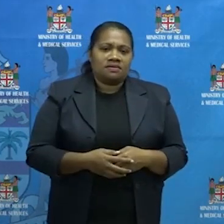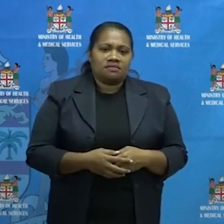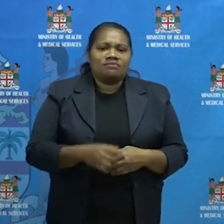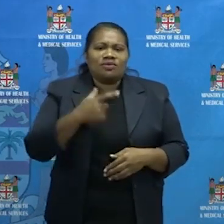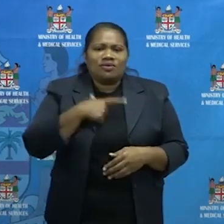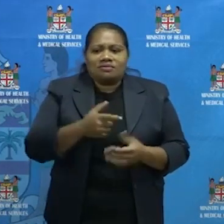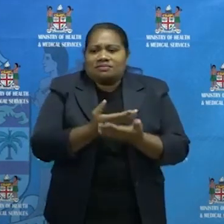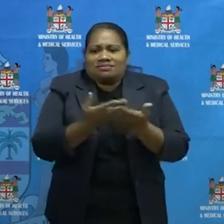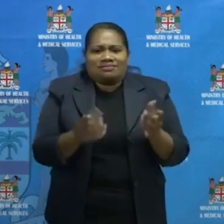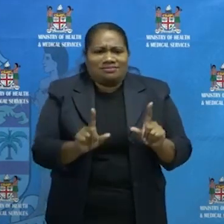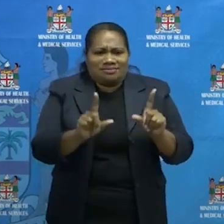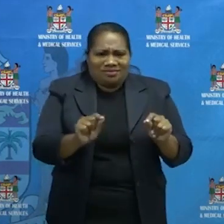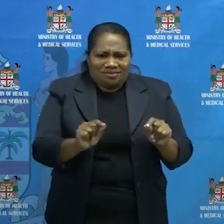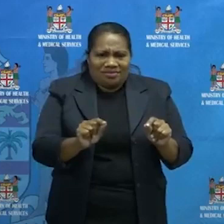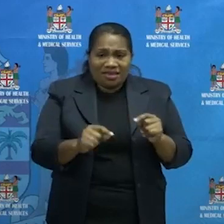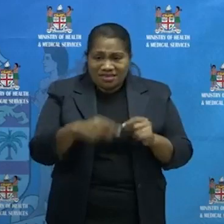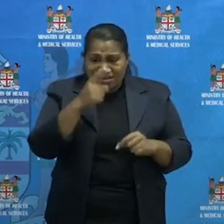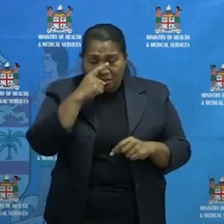It puts lives in danger,